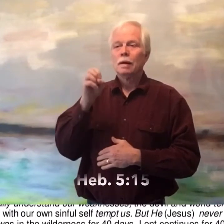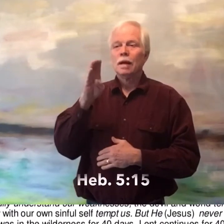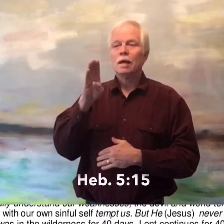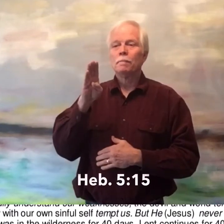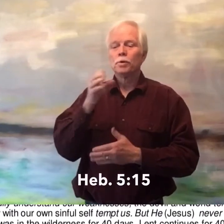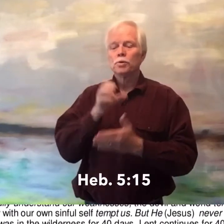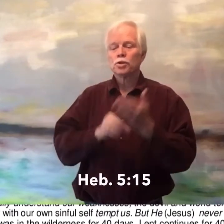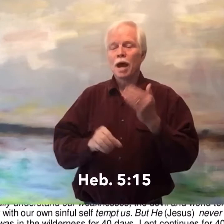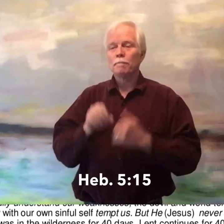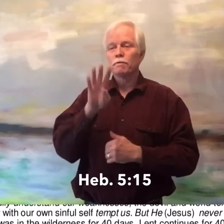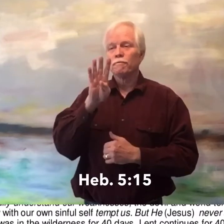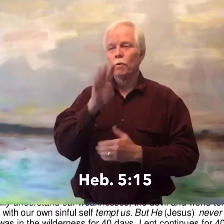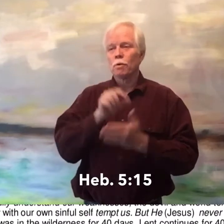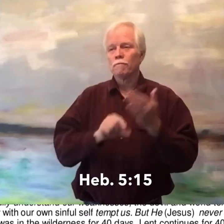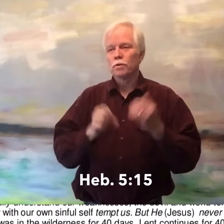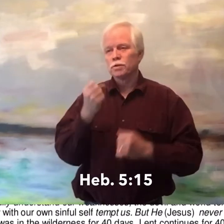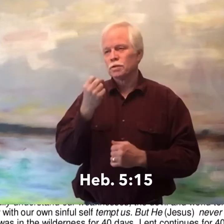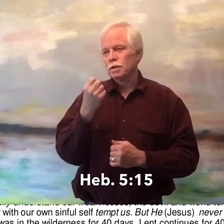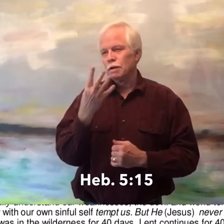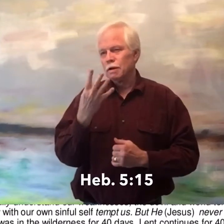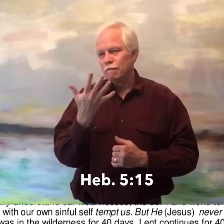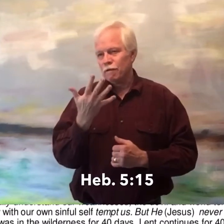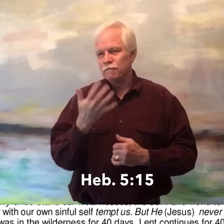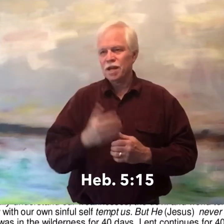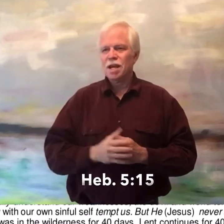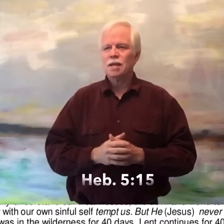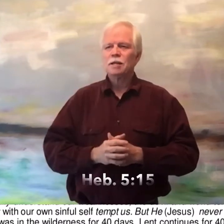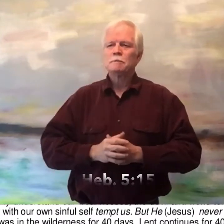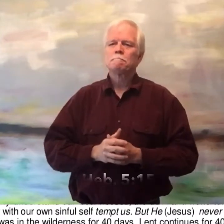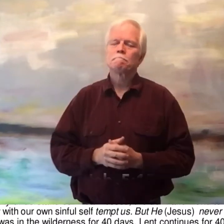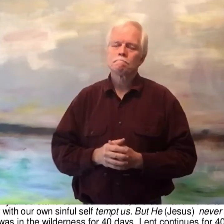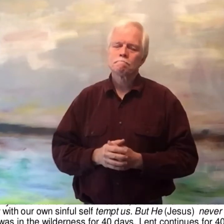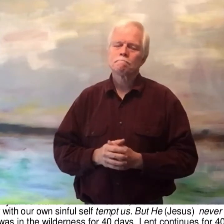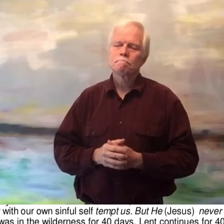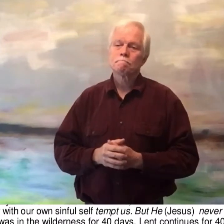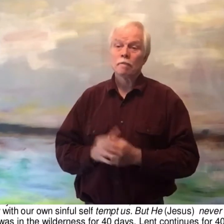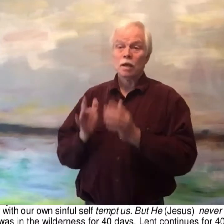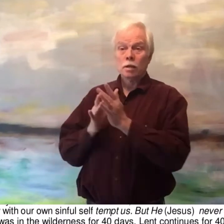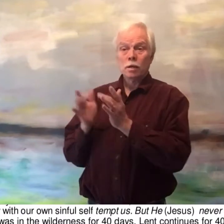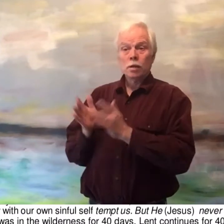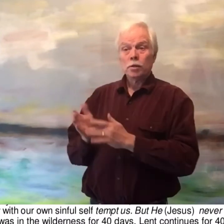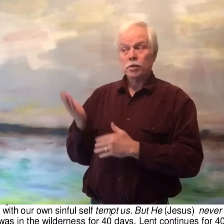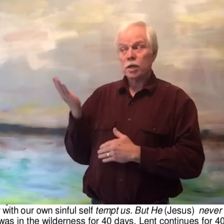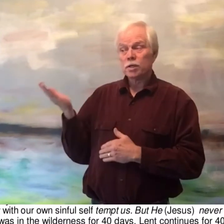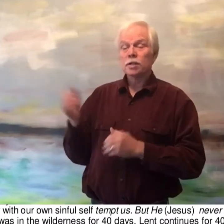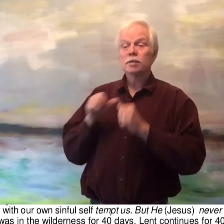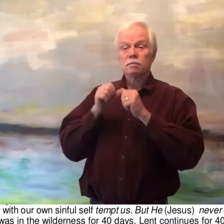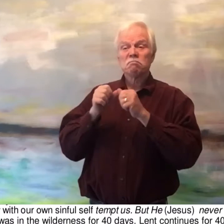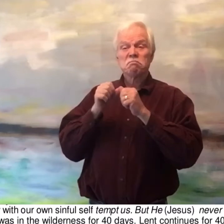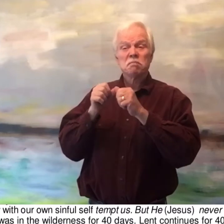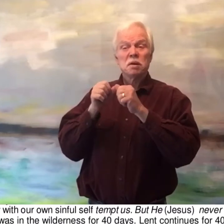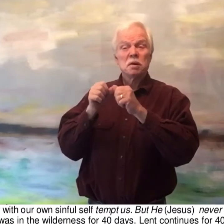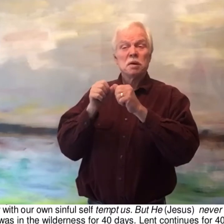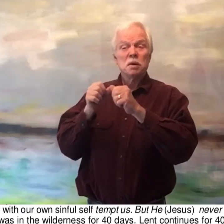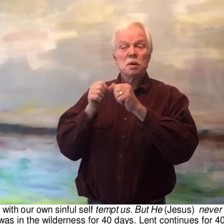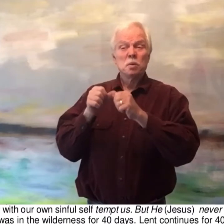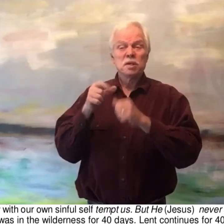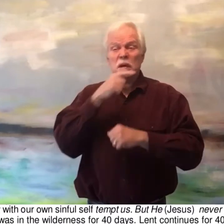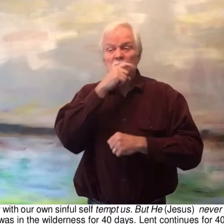Hebrews 4.15 Jesus was in